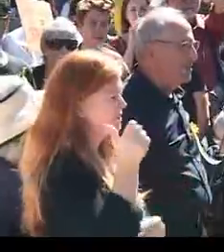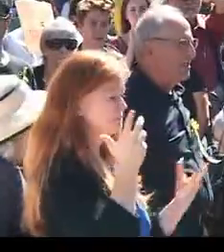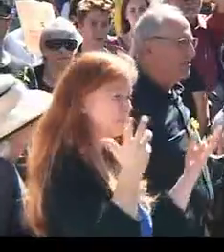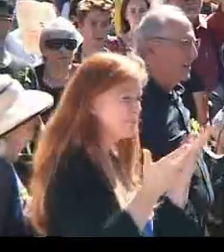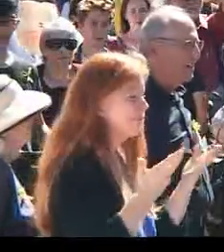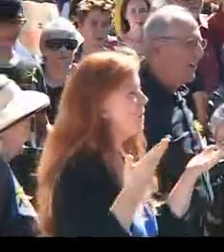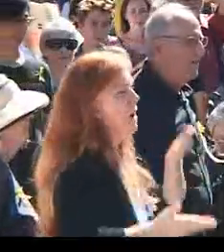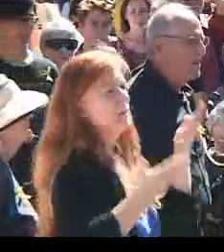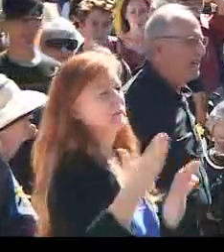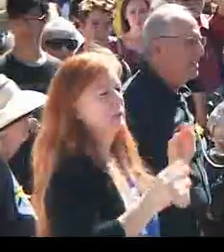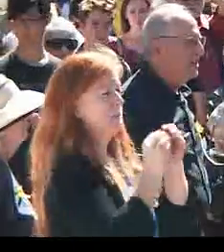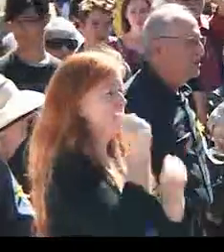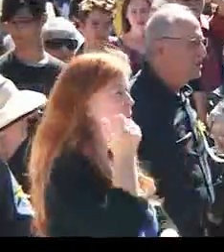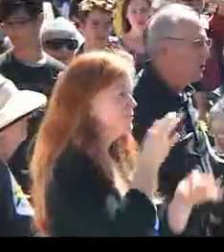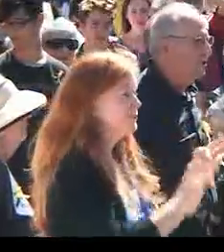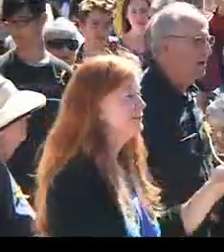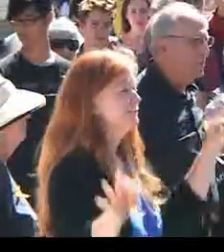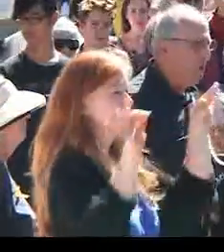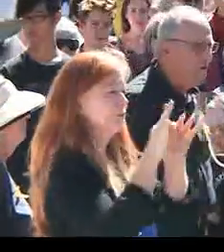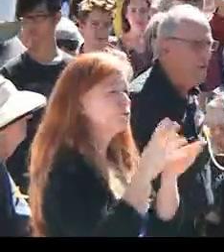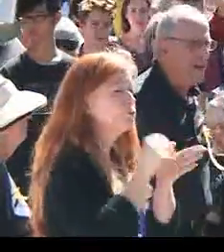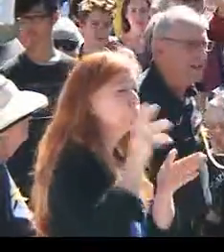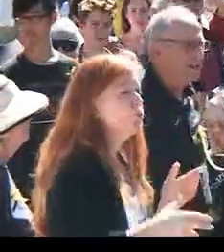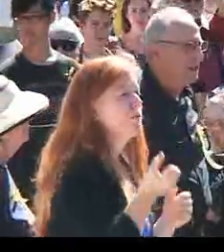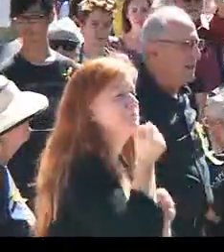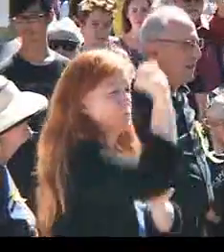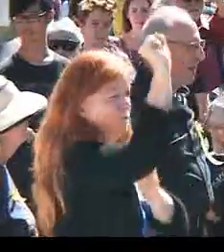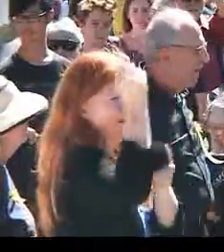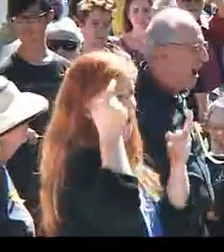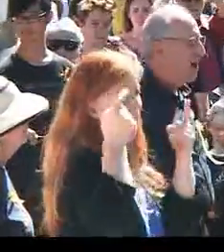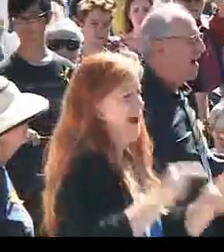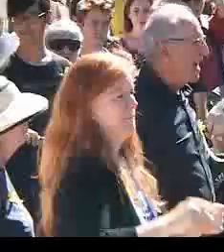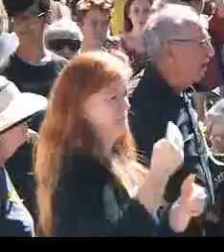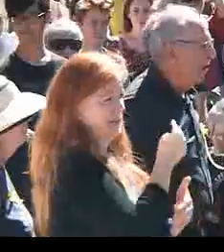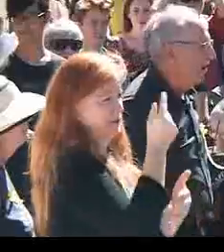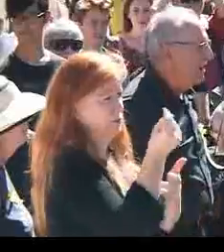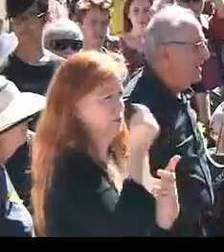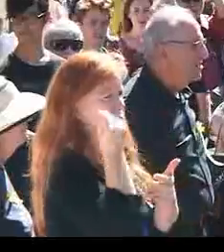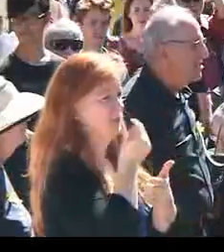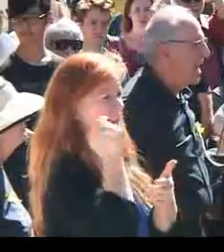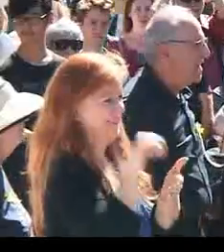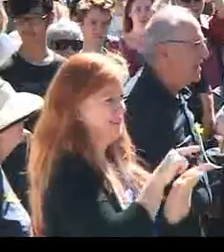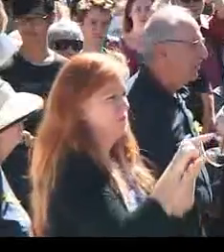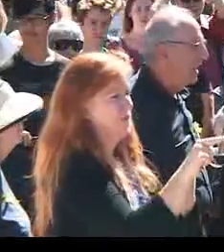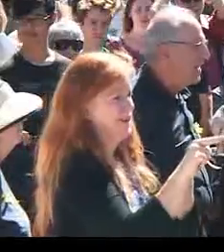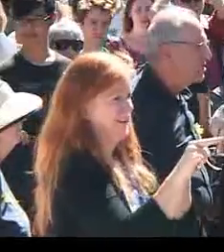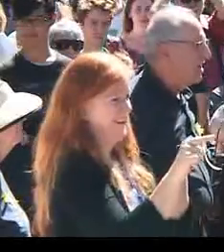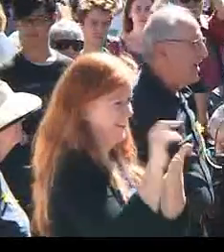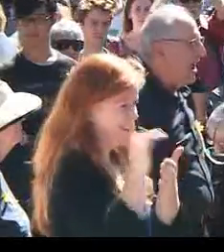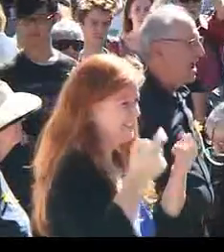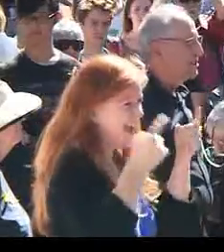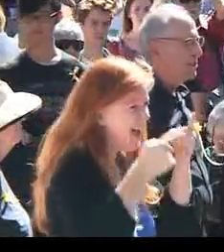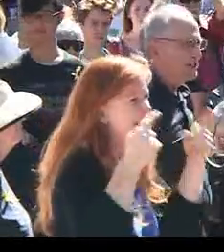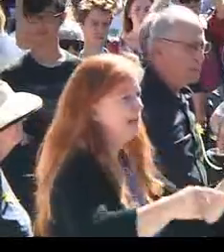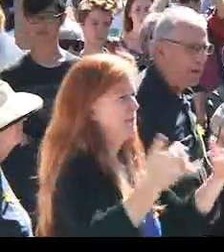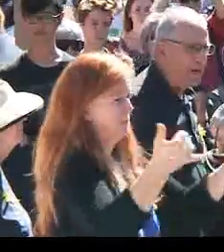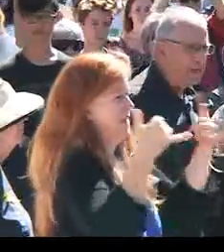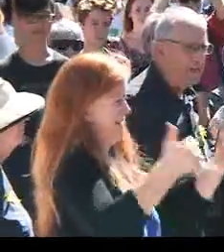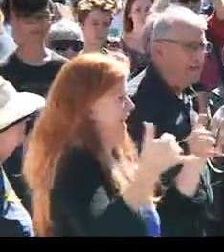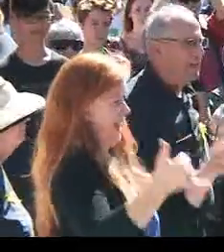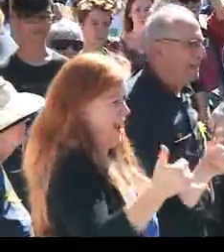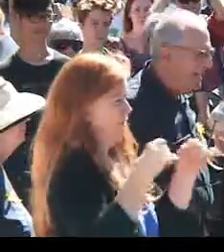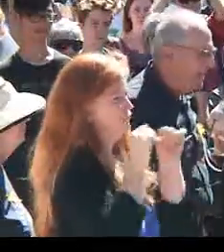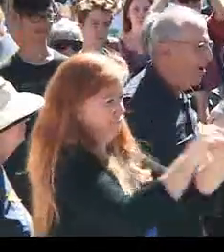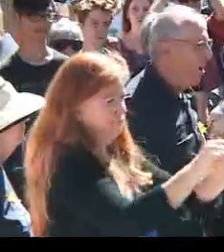The most significant student movement of our era is taking place as we